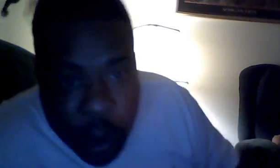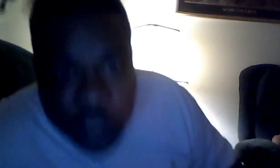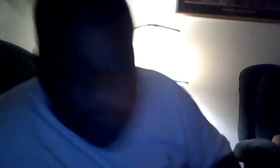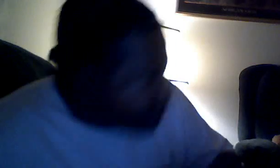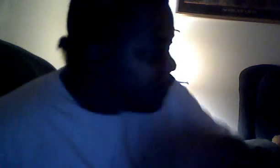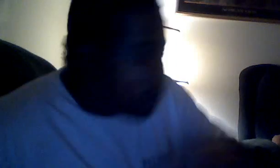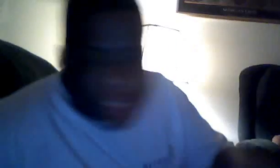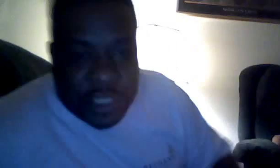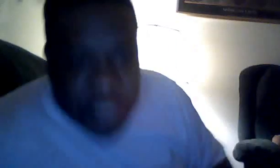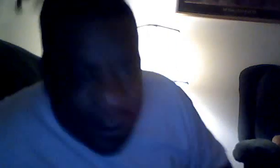Fresh.